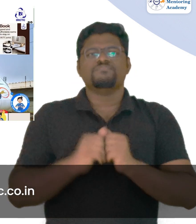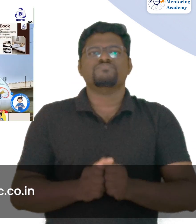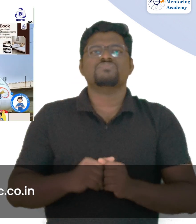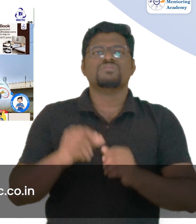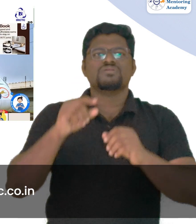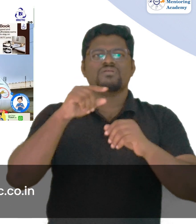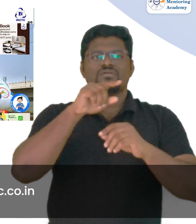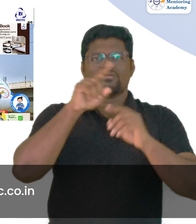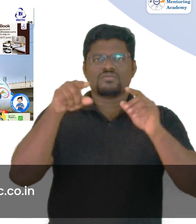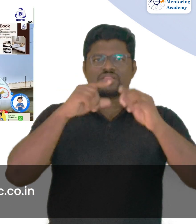Visit